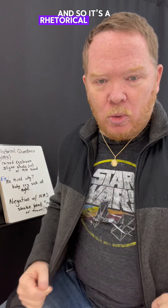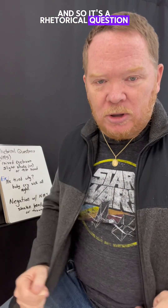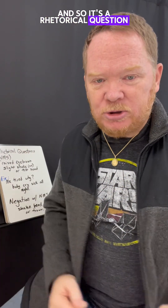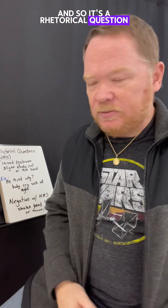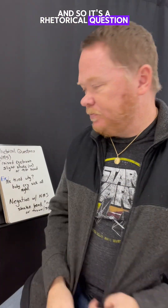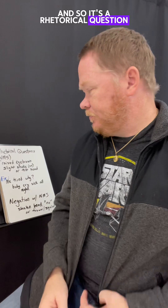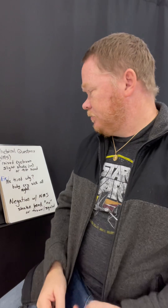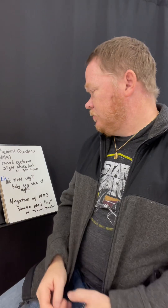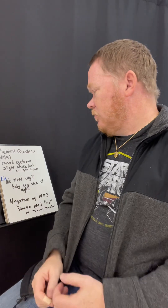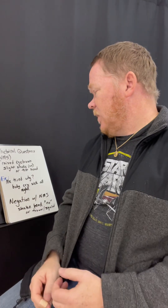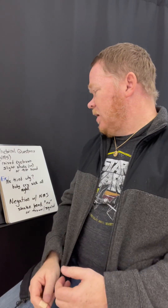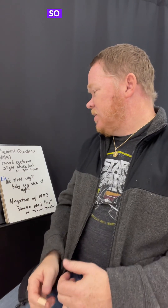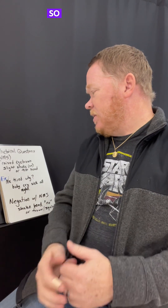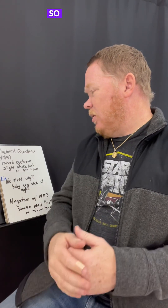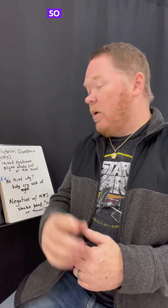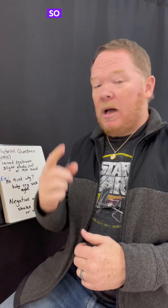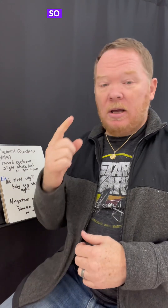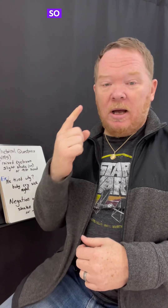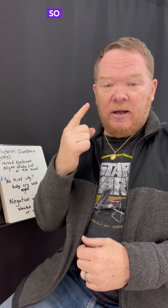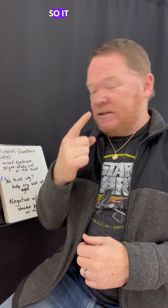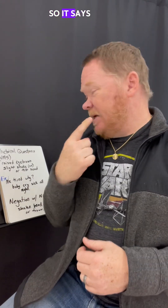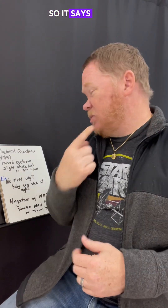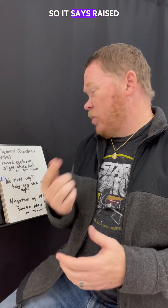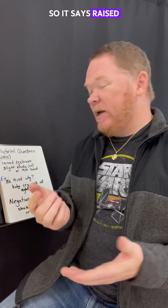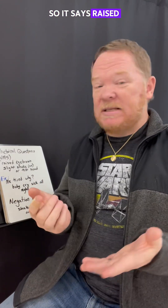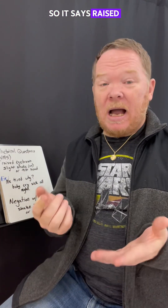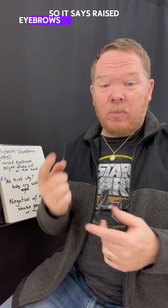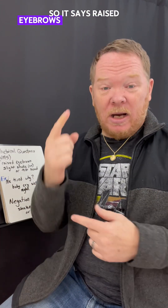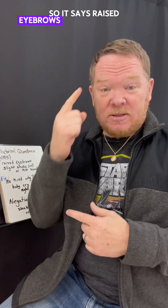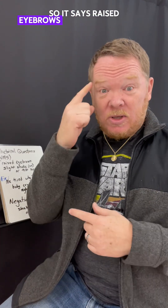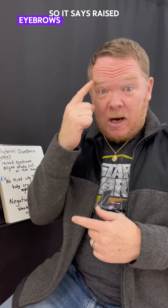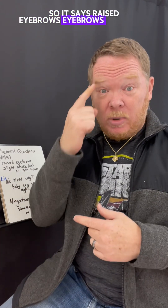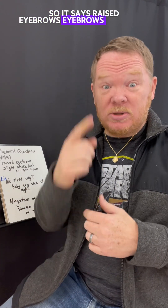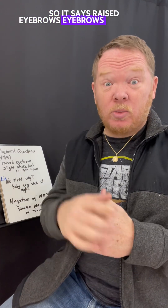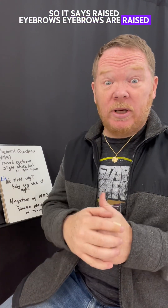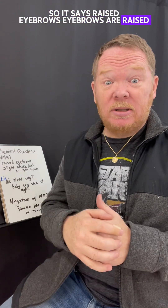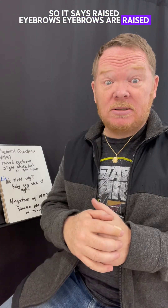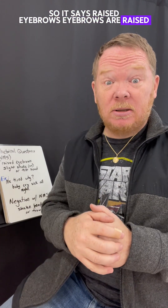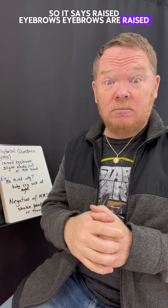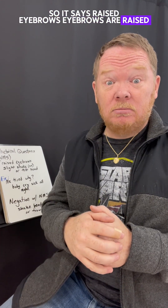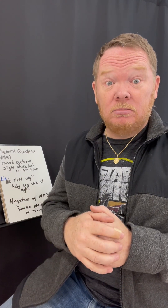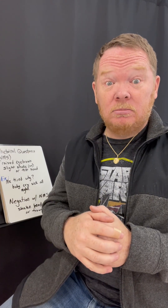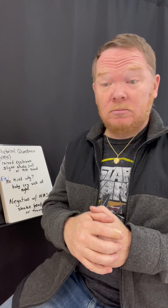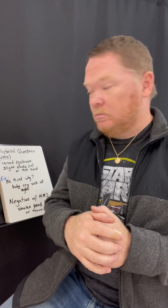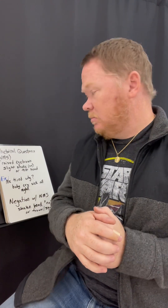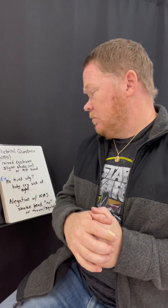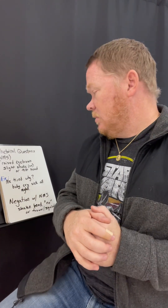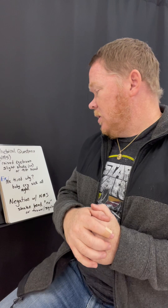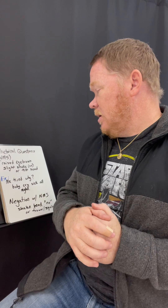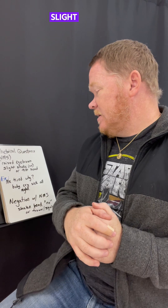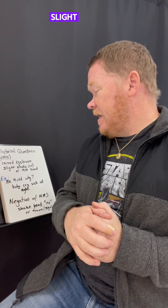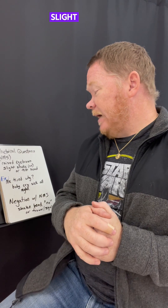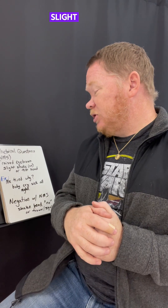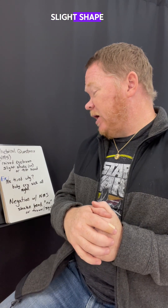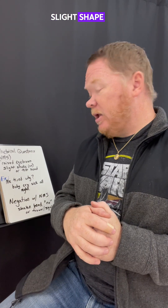question. So it says raised eyebrows. So eyebrows are raised. Slight shake,